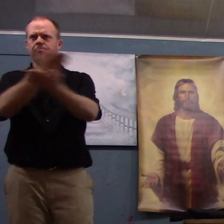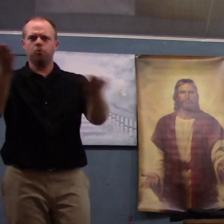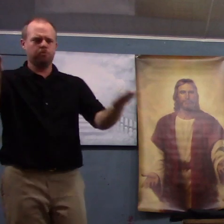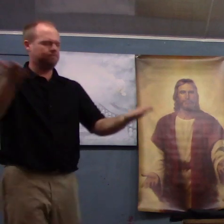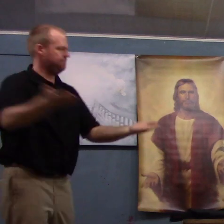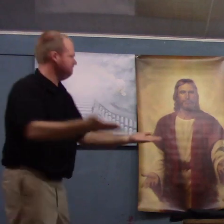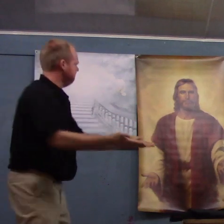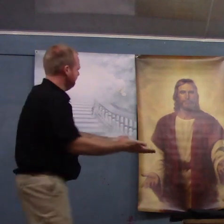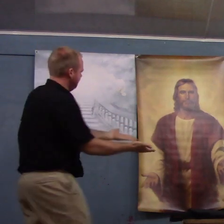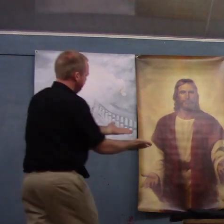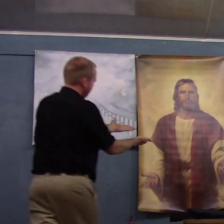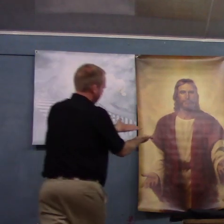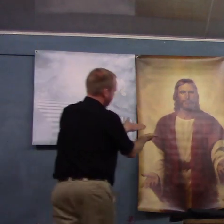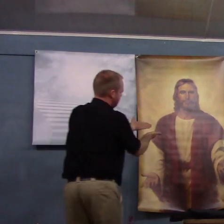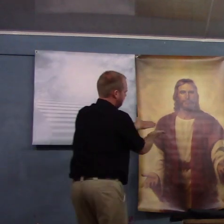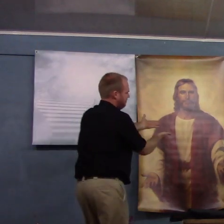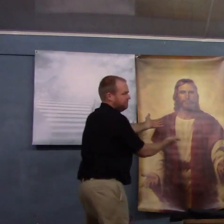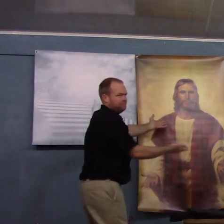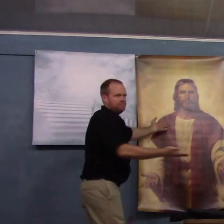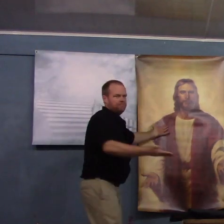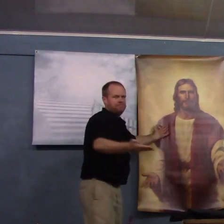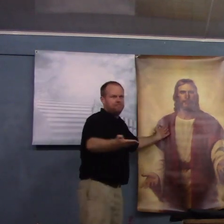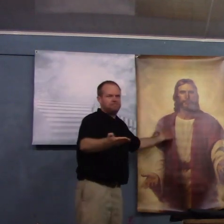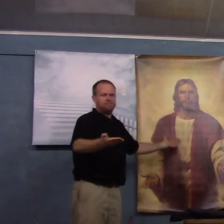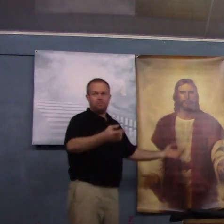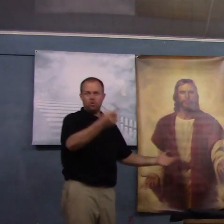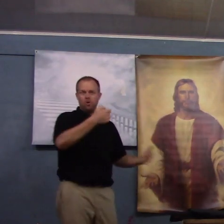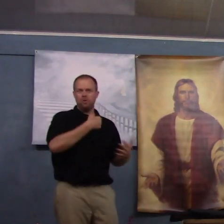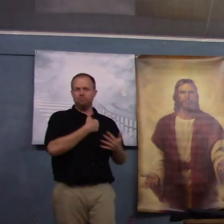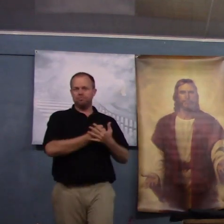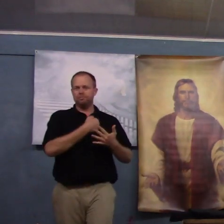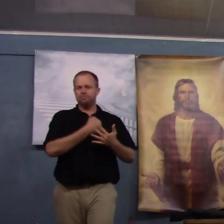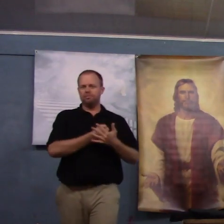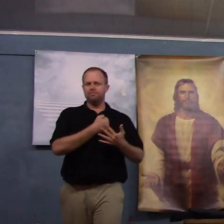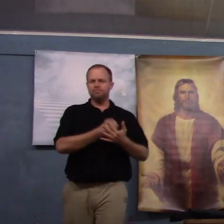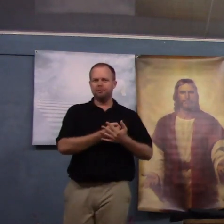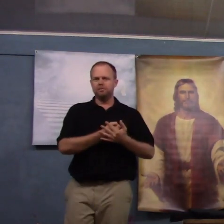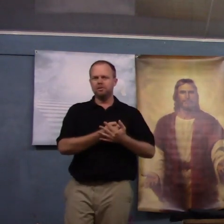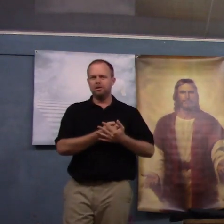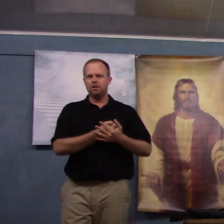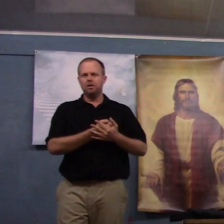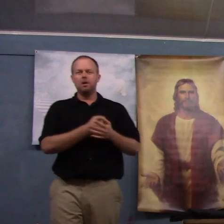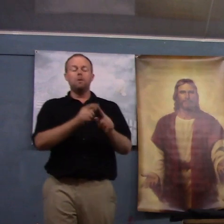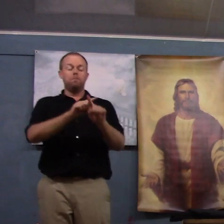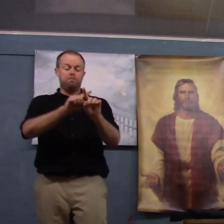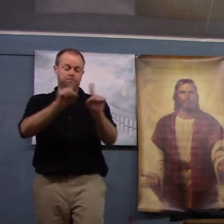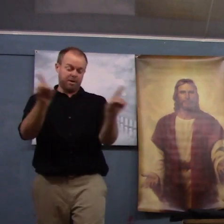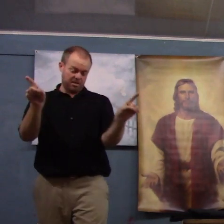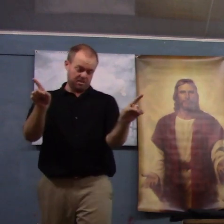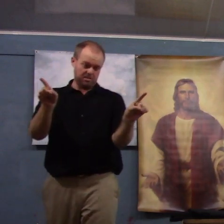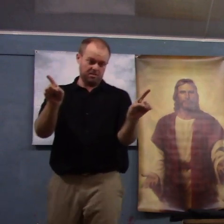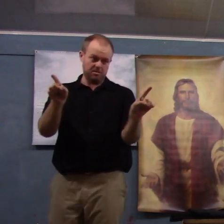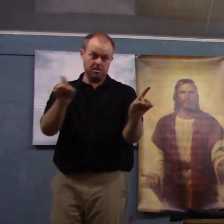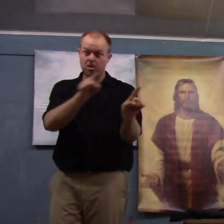Now Jesus invites all of you. If you feel that pounding in your breast.